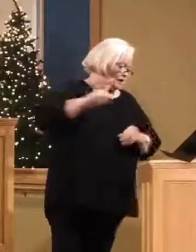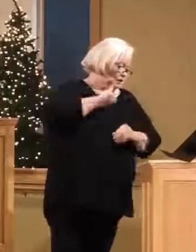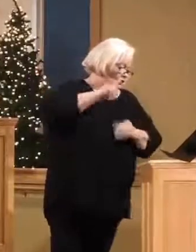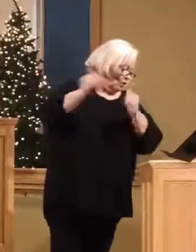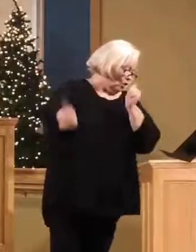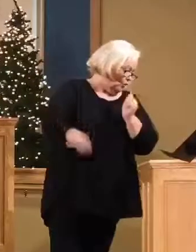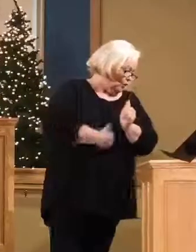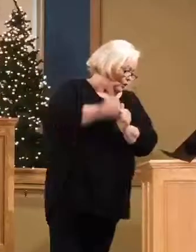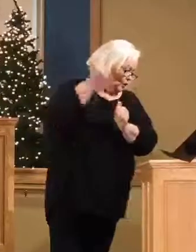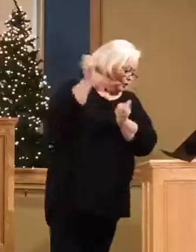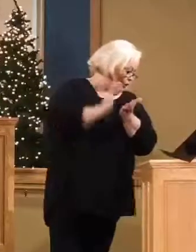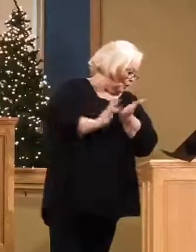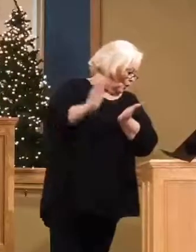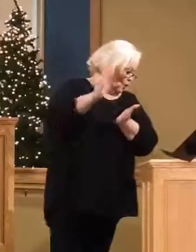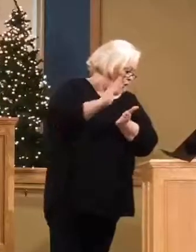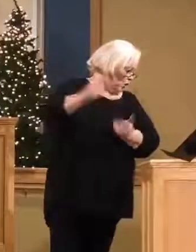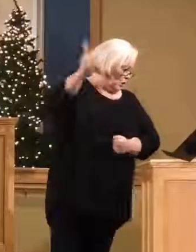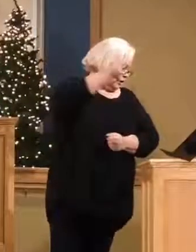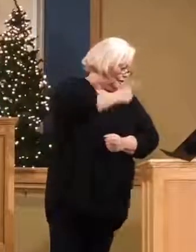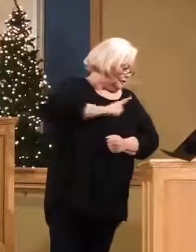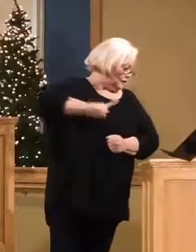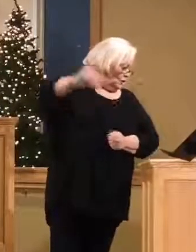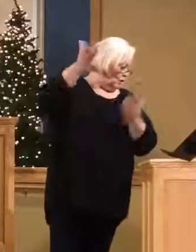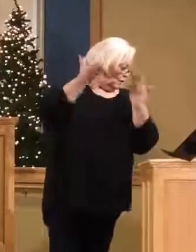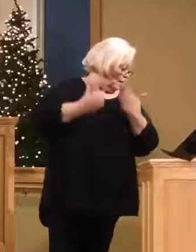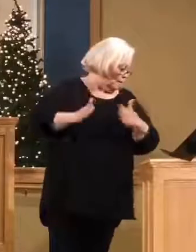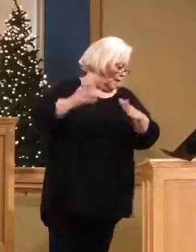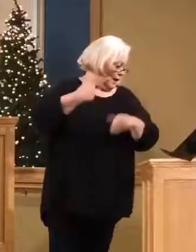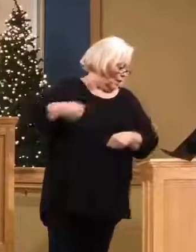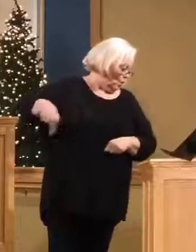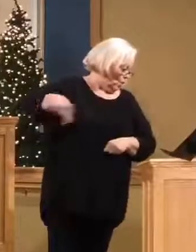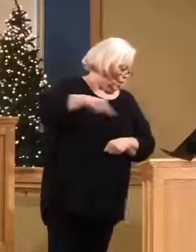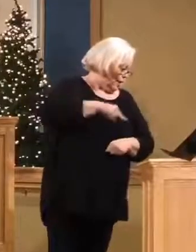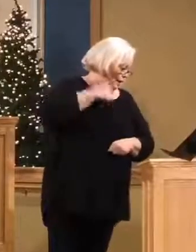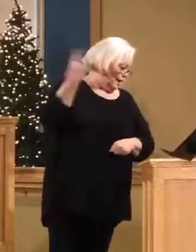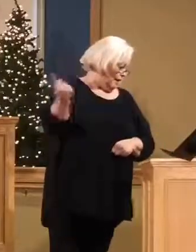must glorious Lord, may we